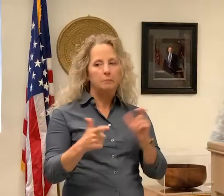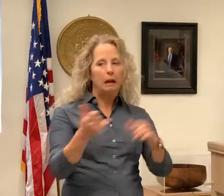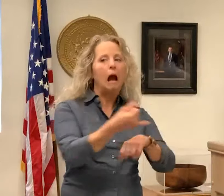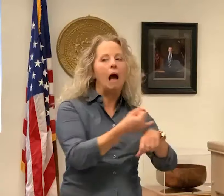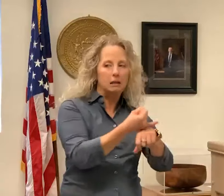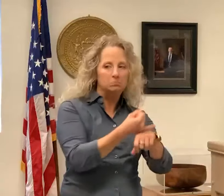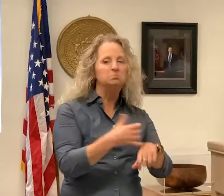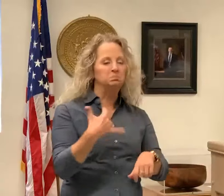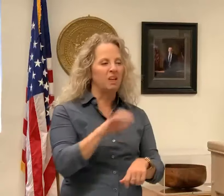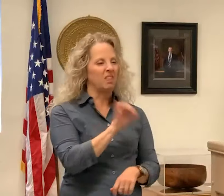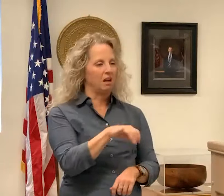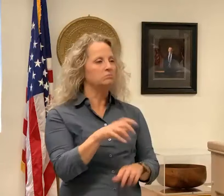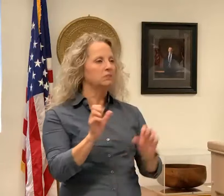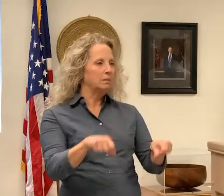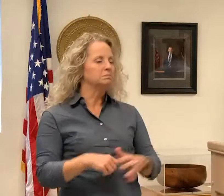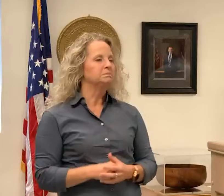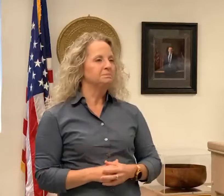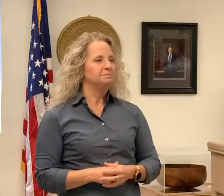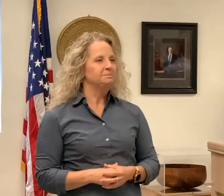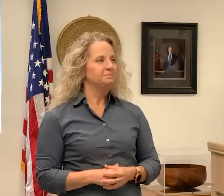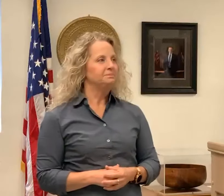that.